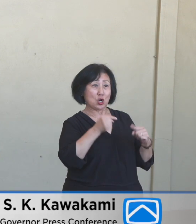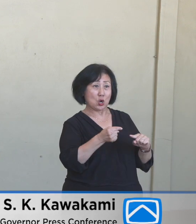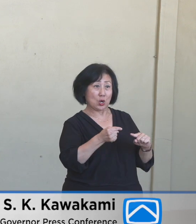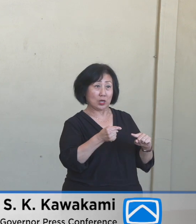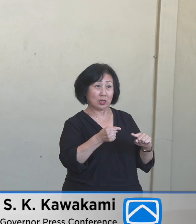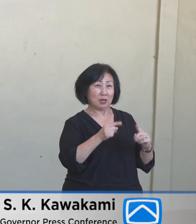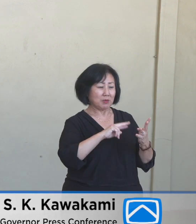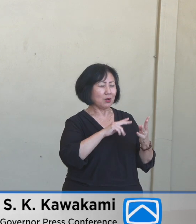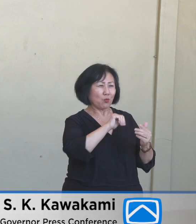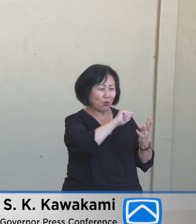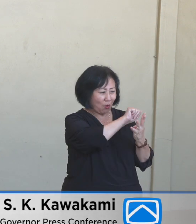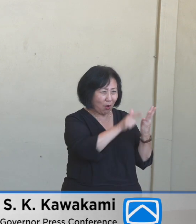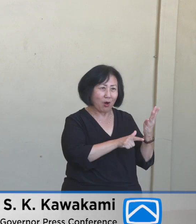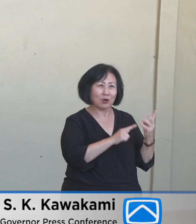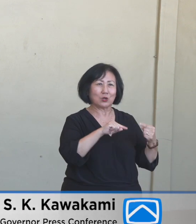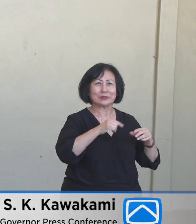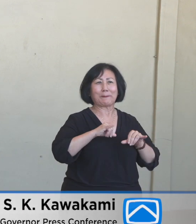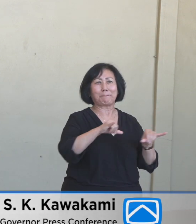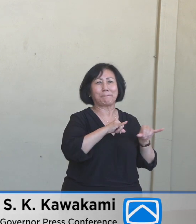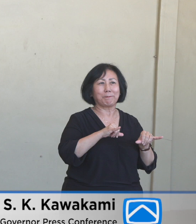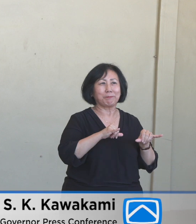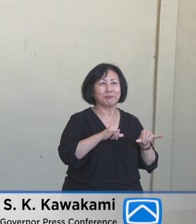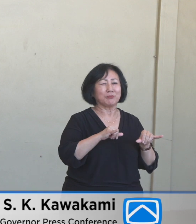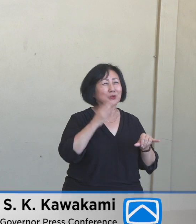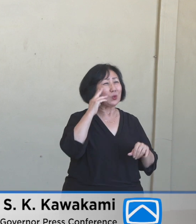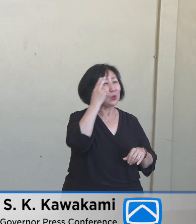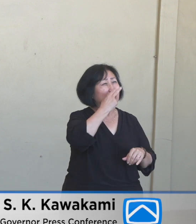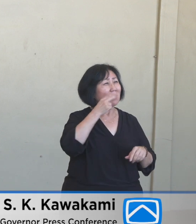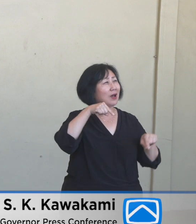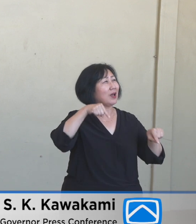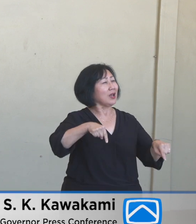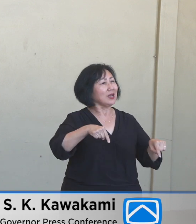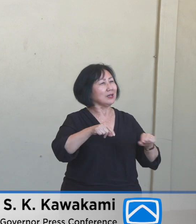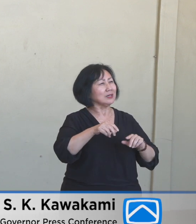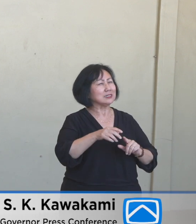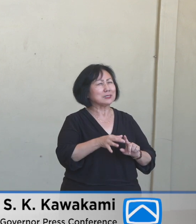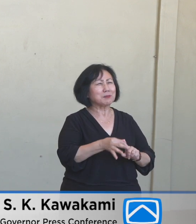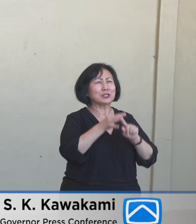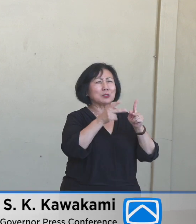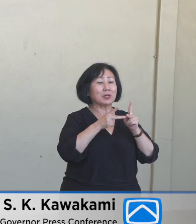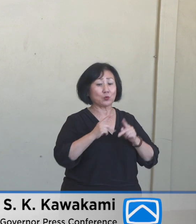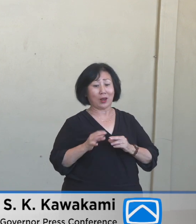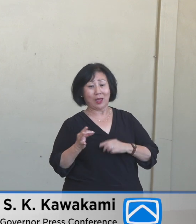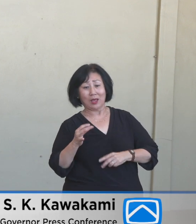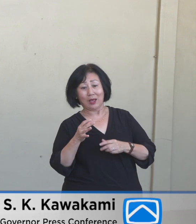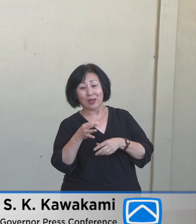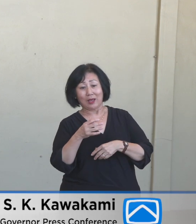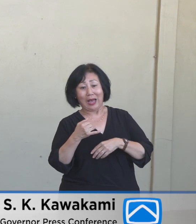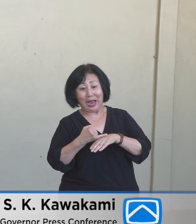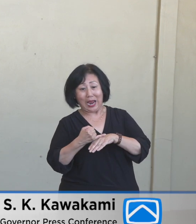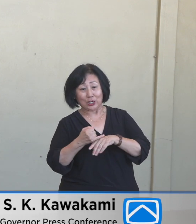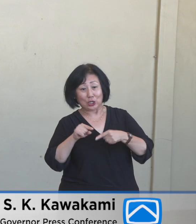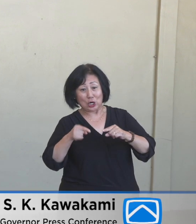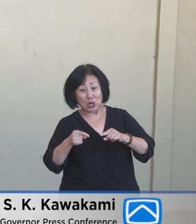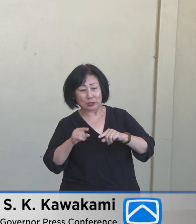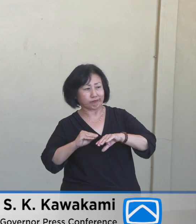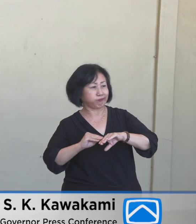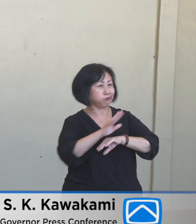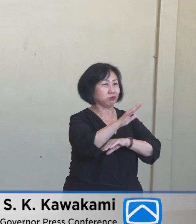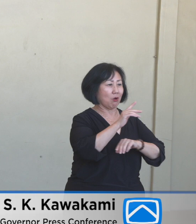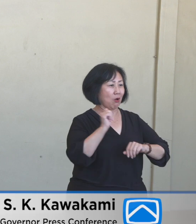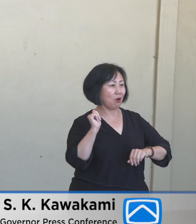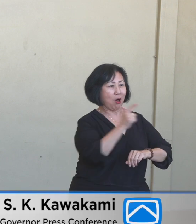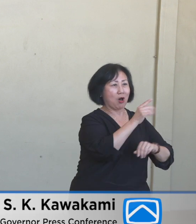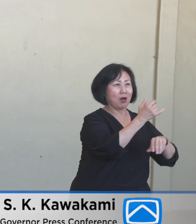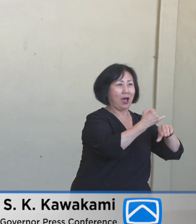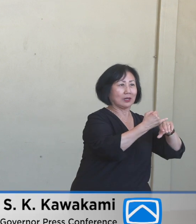we all hurt. You know, Hawaii is a special place where one island hurts, we all hurt. One island is